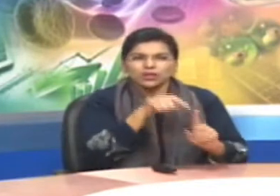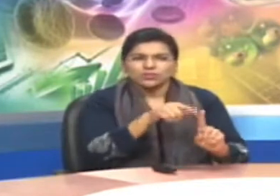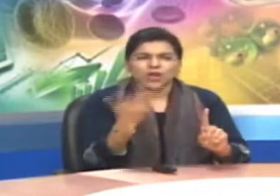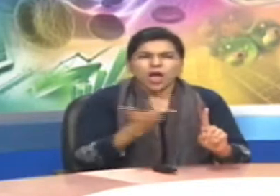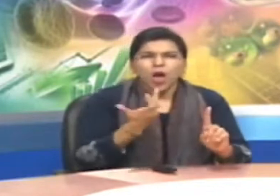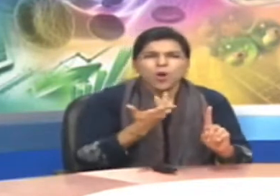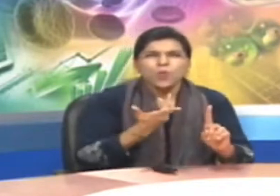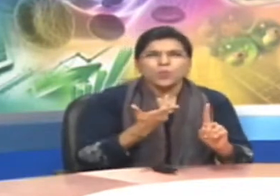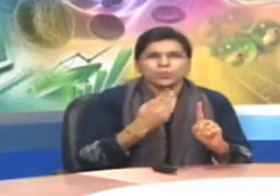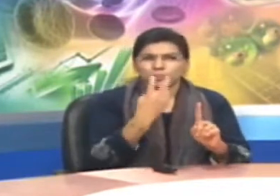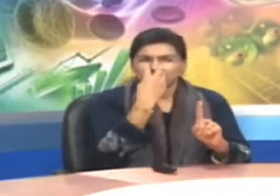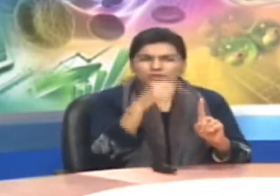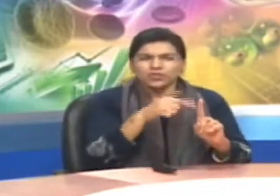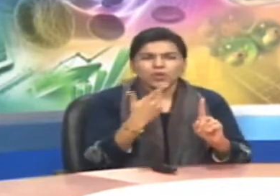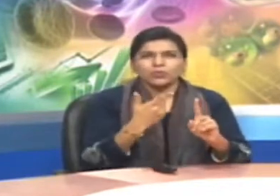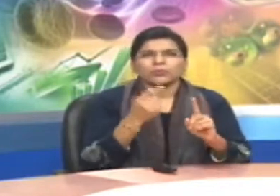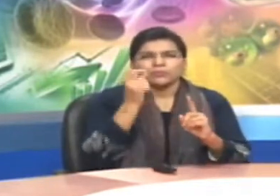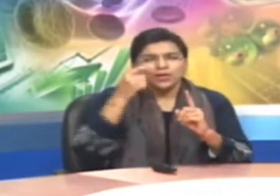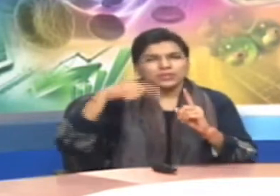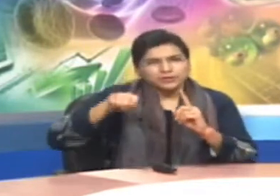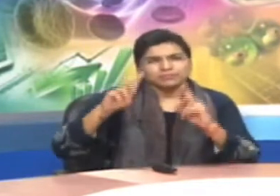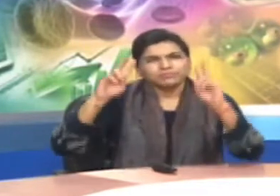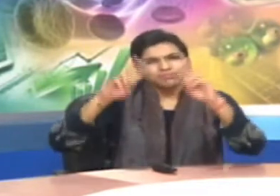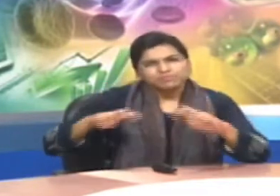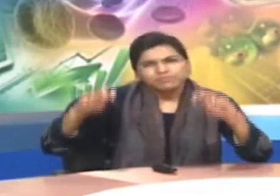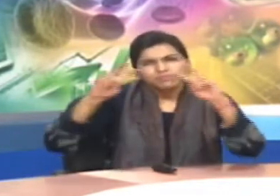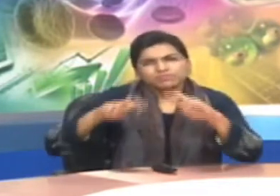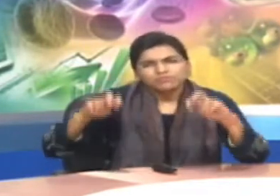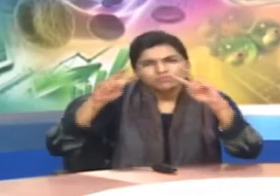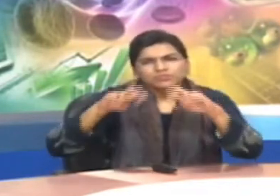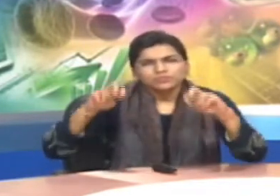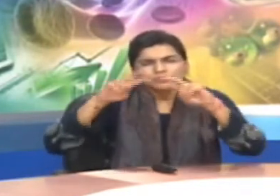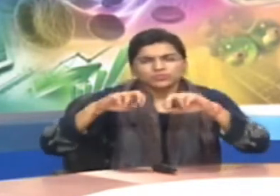although in my case there was an obstacle that seemed